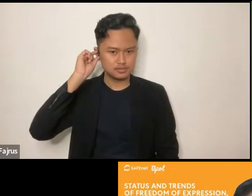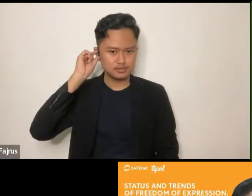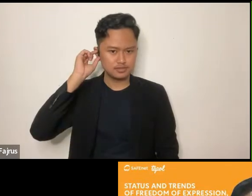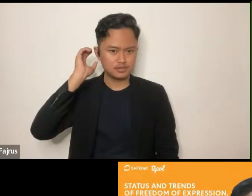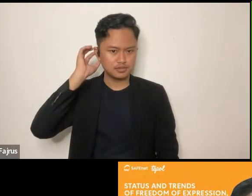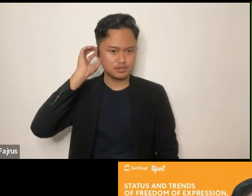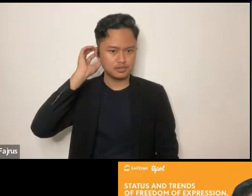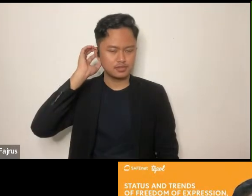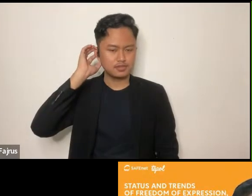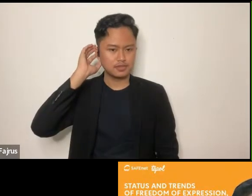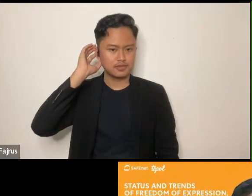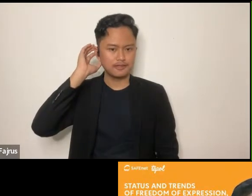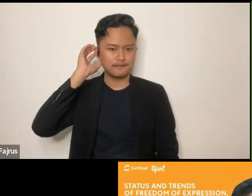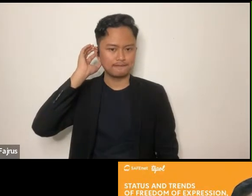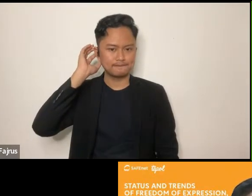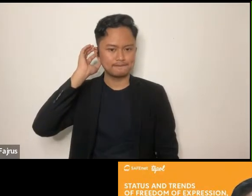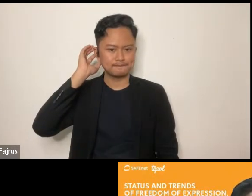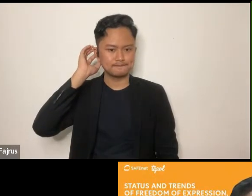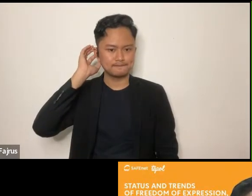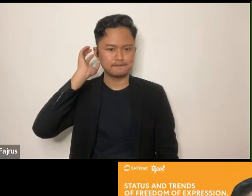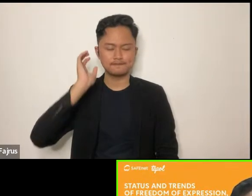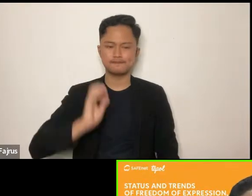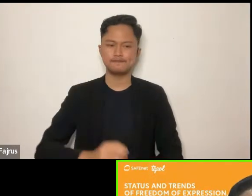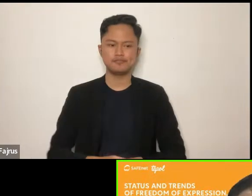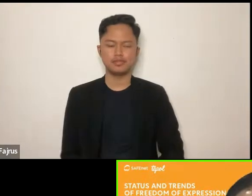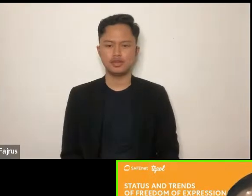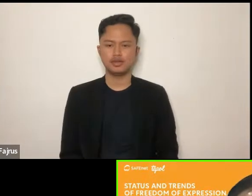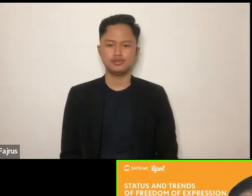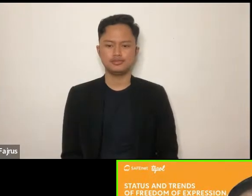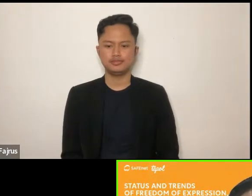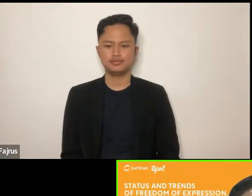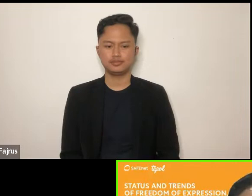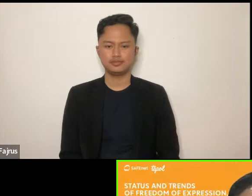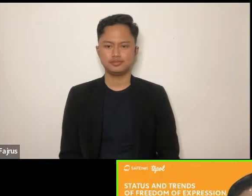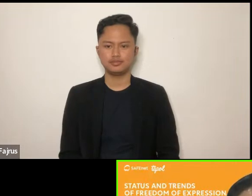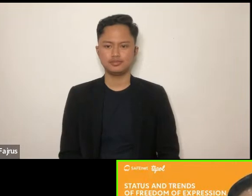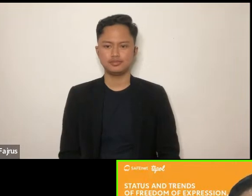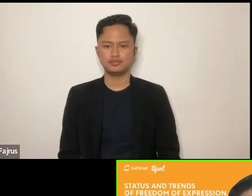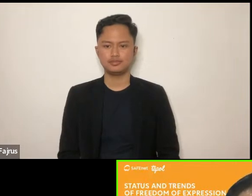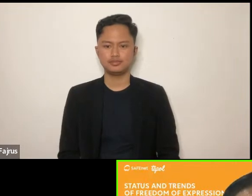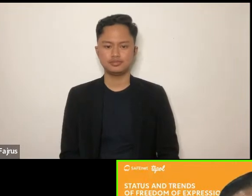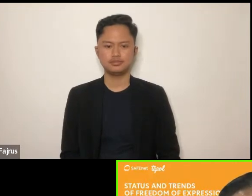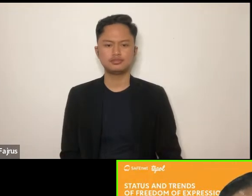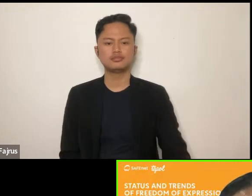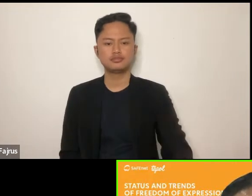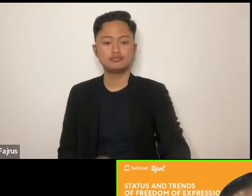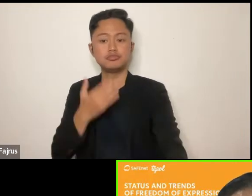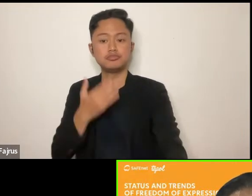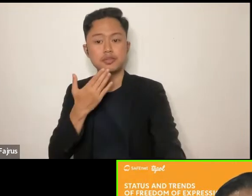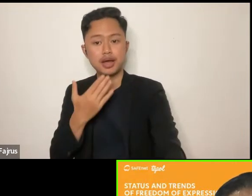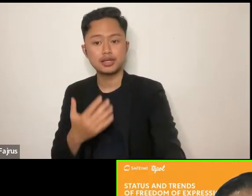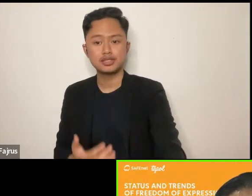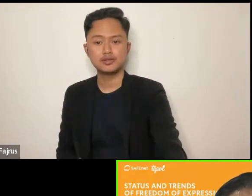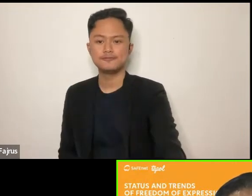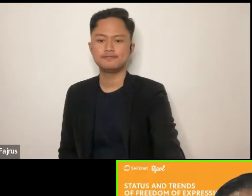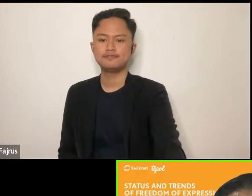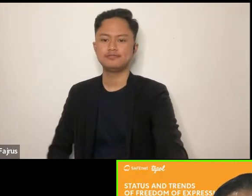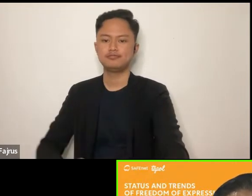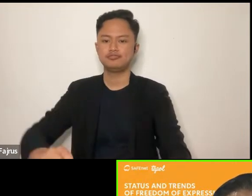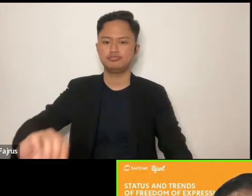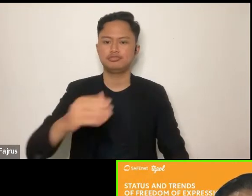We cannot hear your voice. Would you mind to unmute? Yes. Yeah. Yes. Thank you very much,